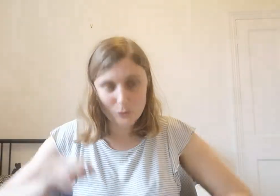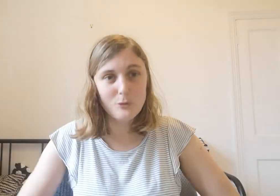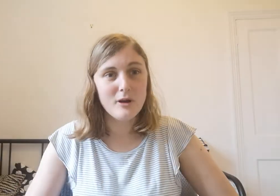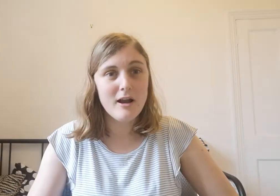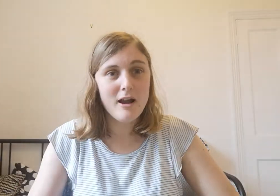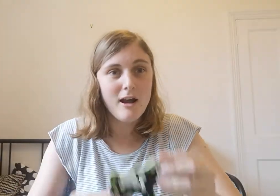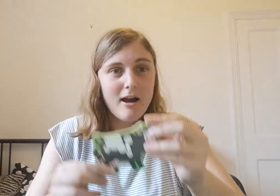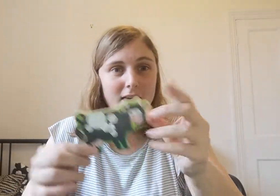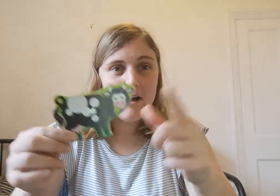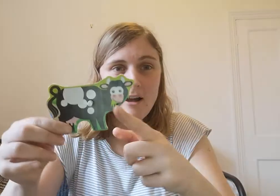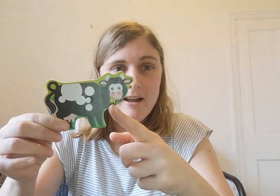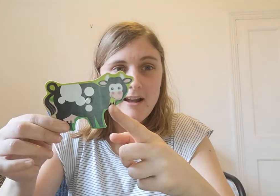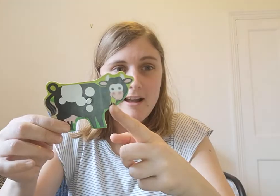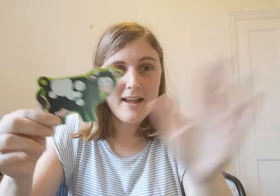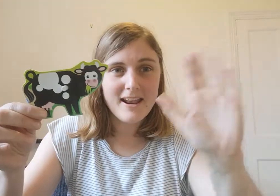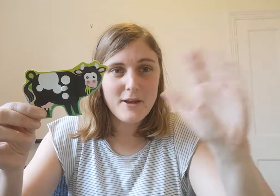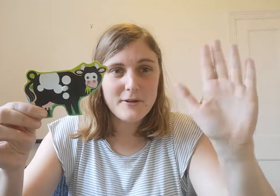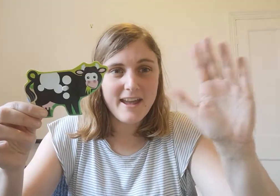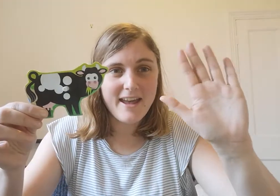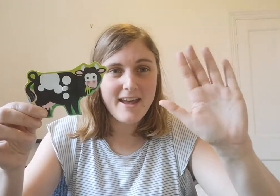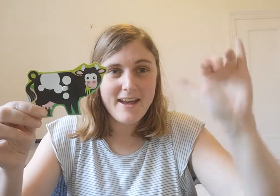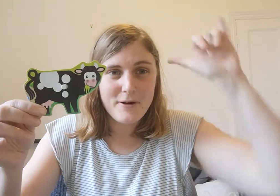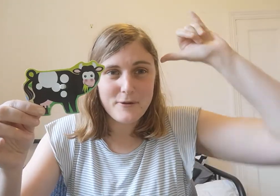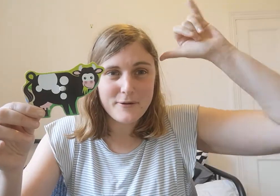Moo. Hello, cow.